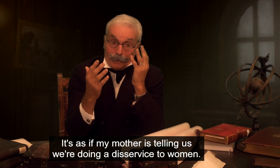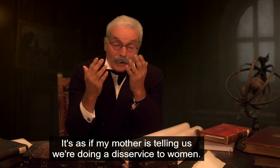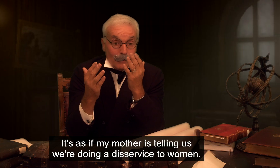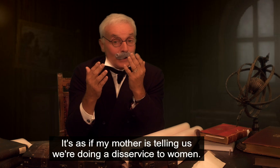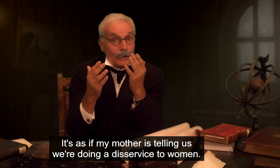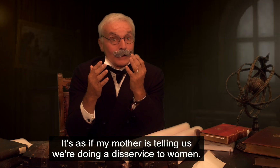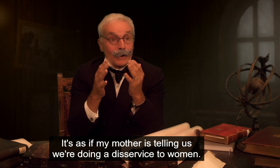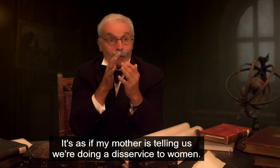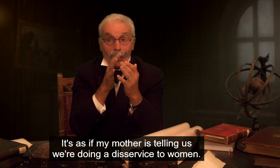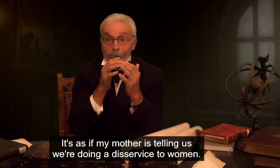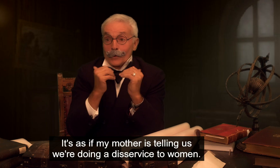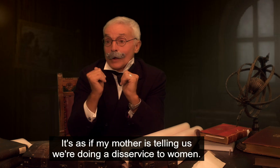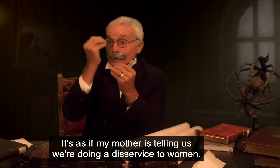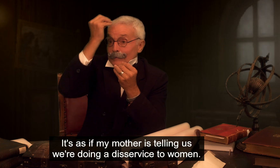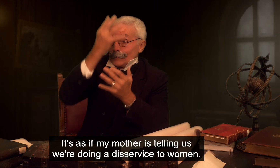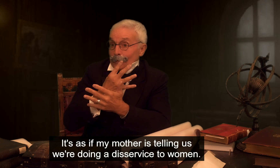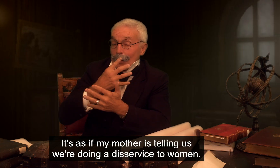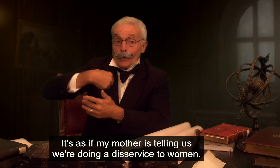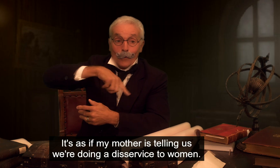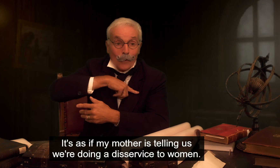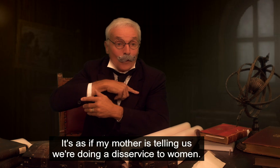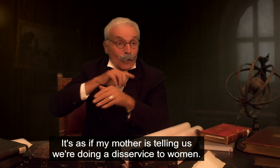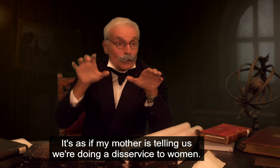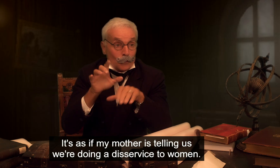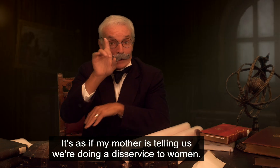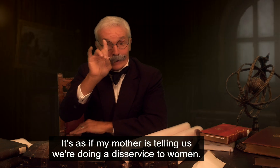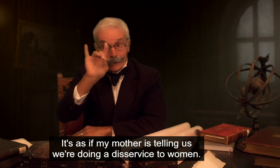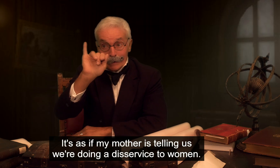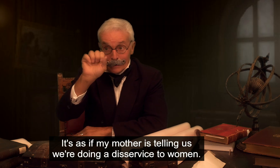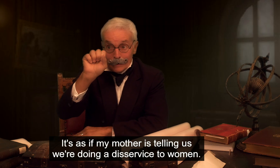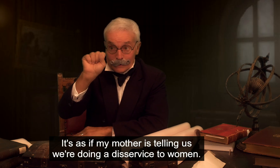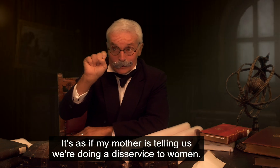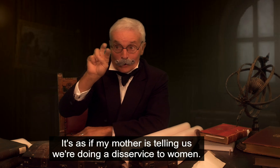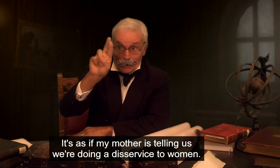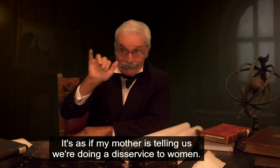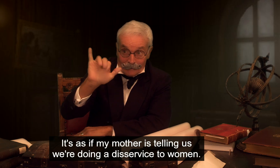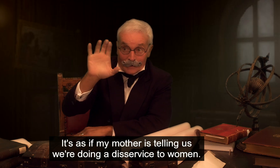It's as if my mother is telling us we're doing a disservice to women.